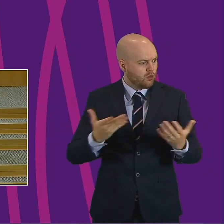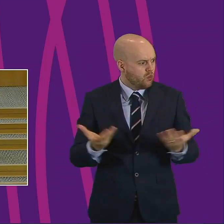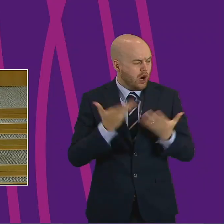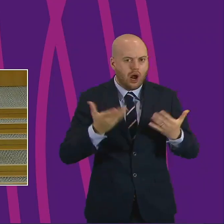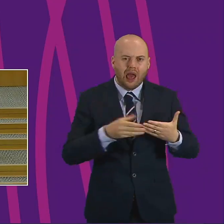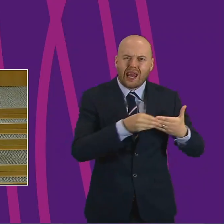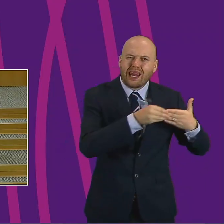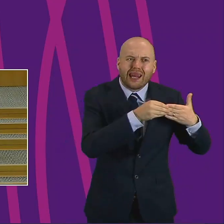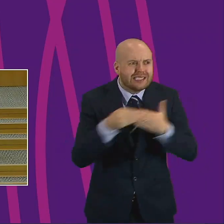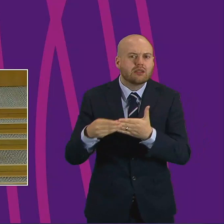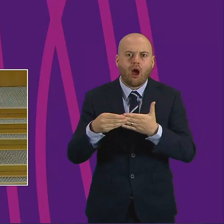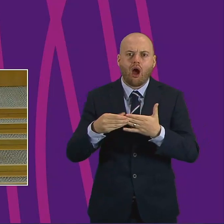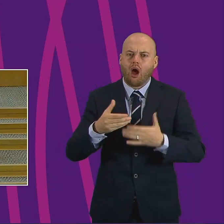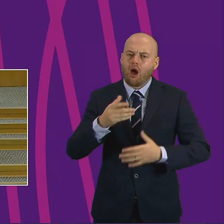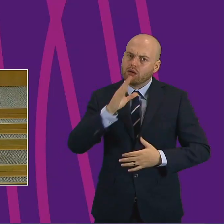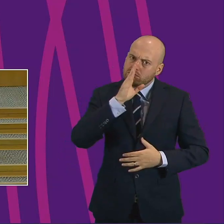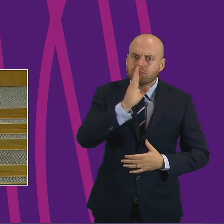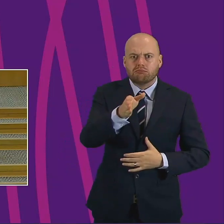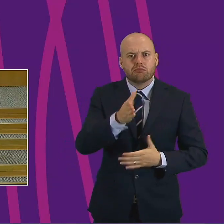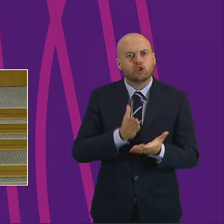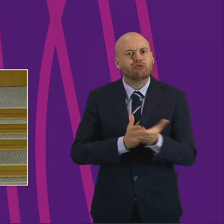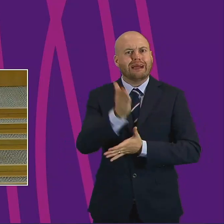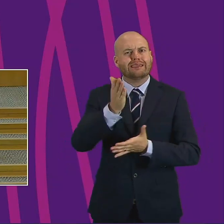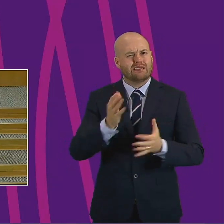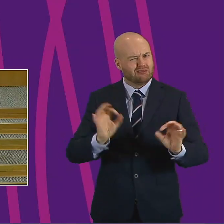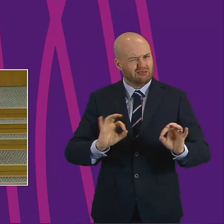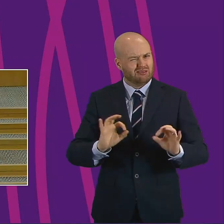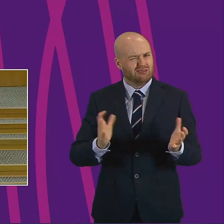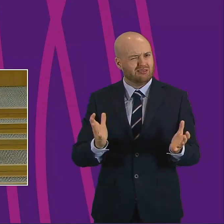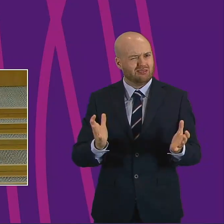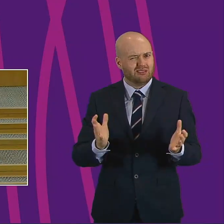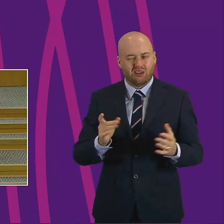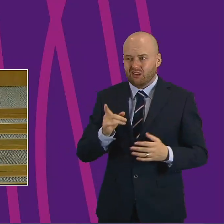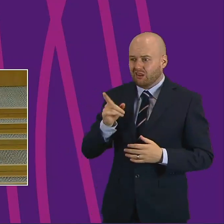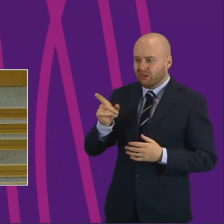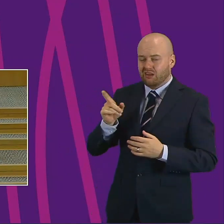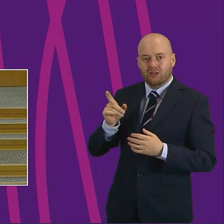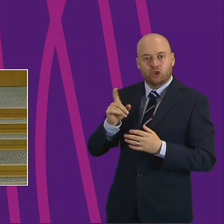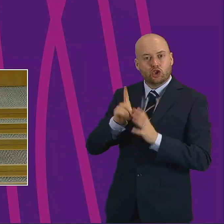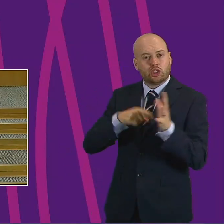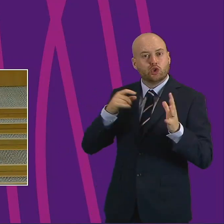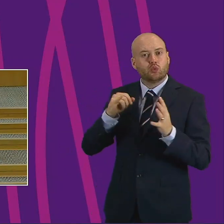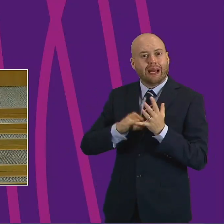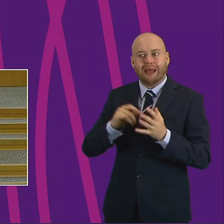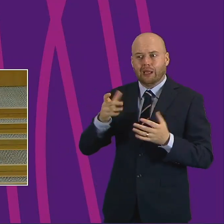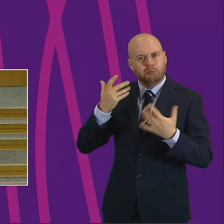telling broadcasters that part-time schooling could last all of next year, only to be undermined by the